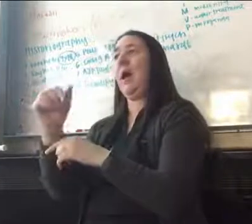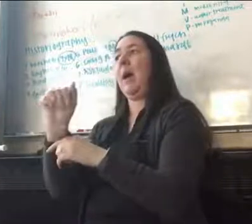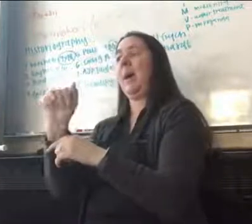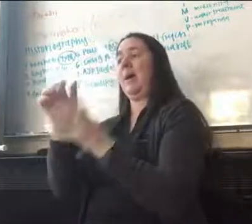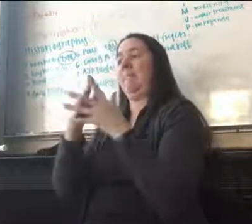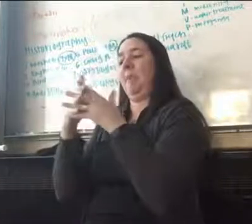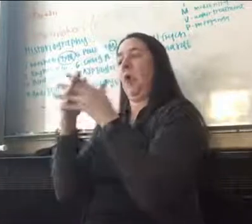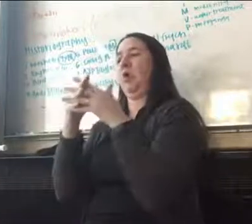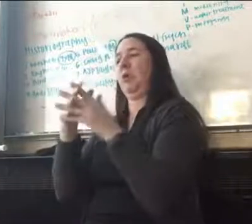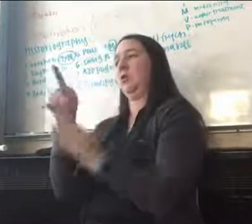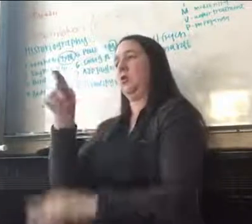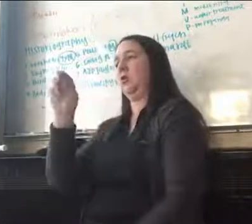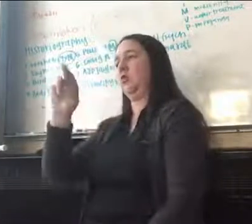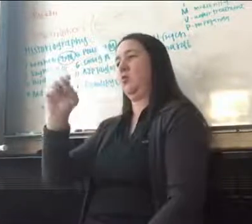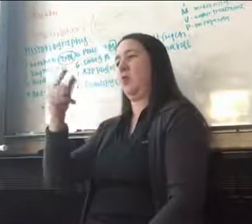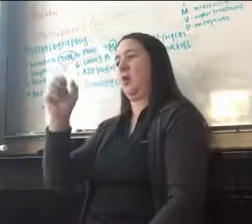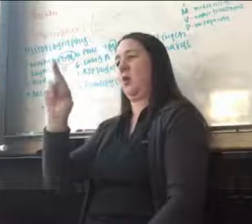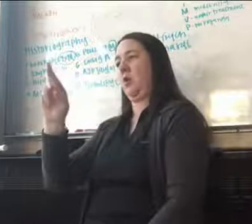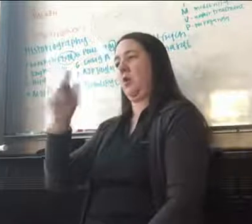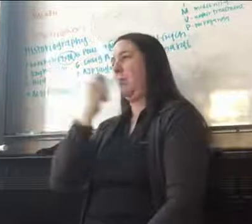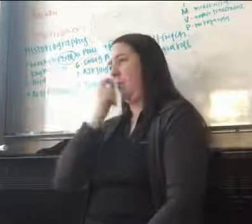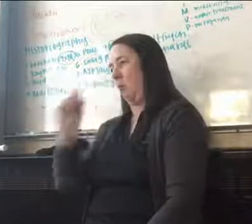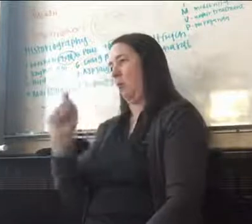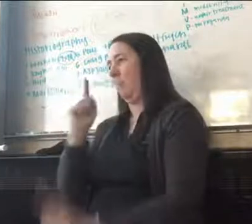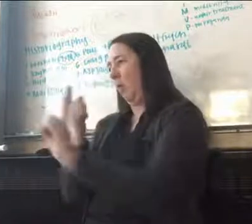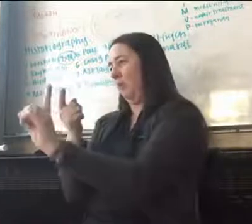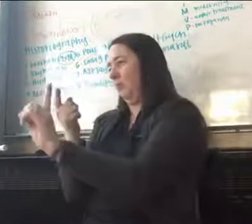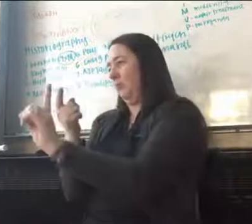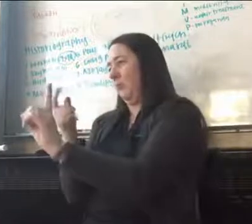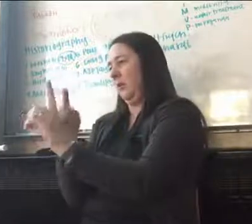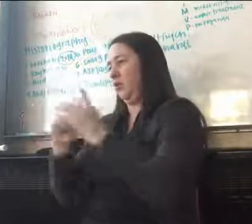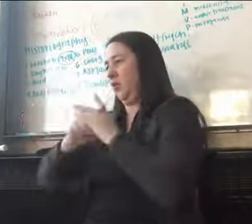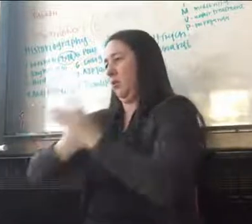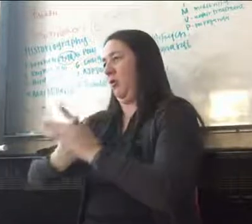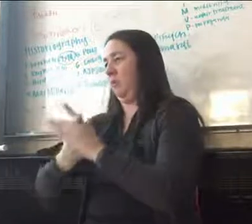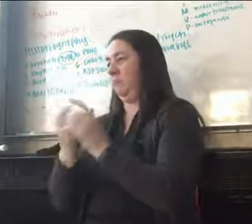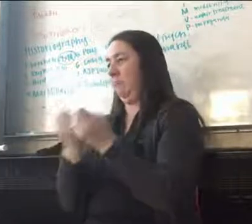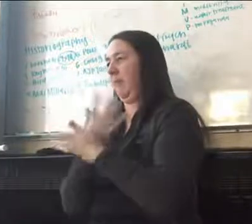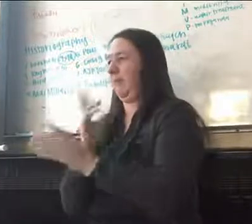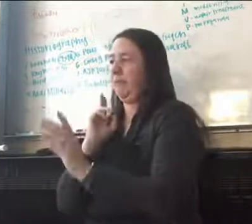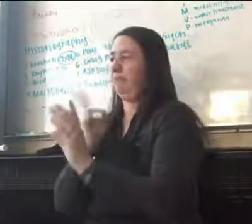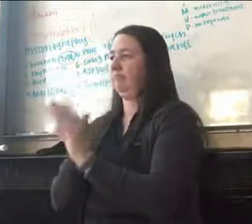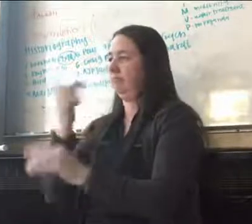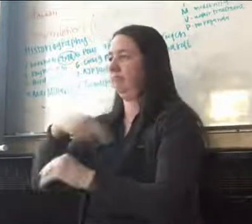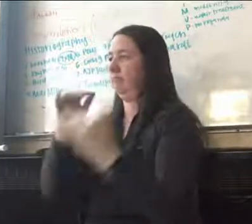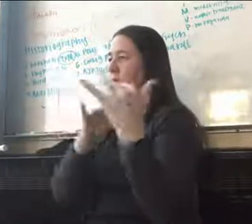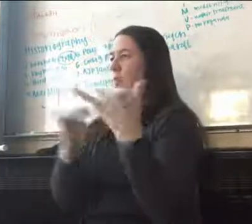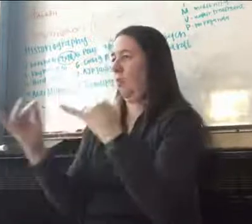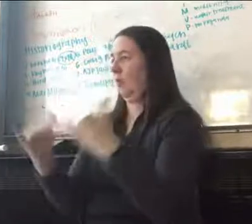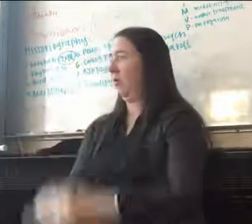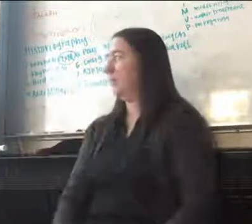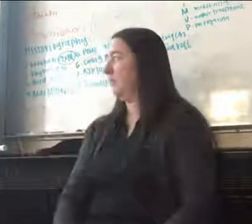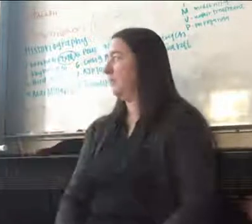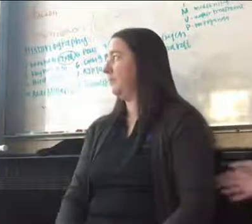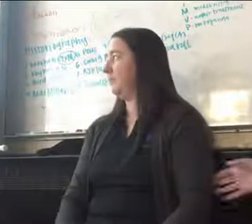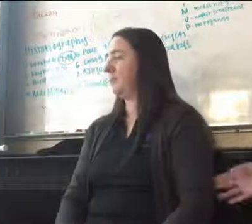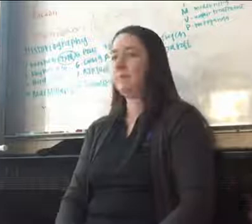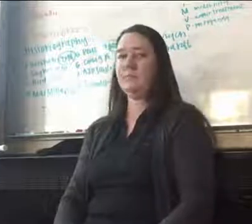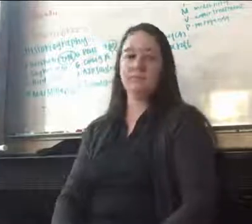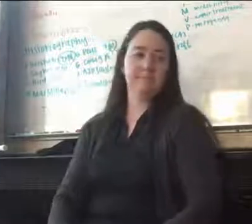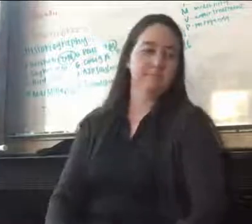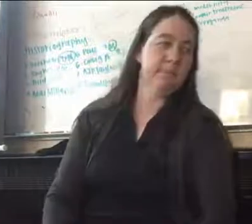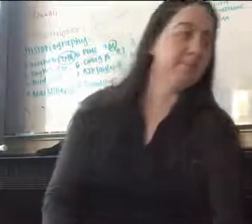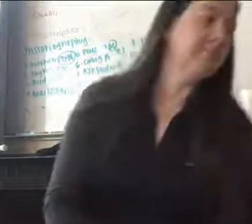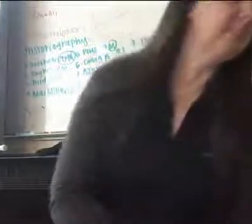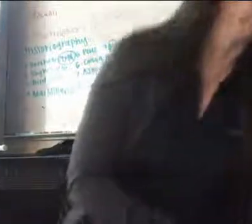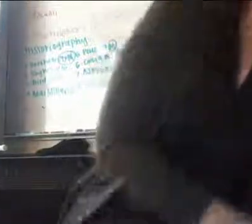want to do like an arrow, of us going into the war. Now, when we go into the war, we enter